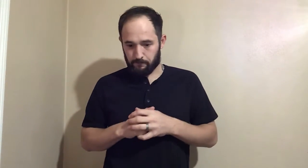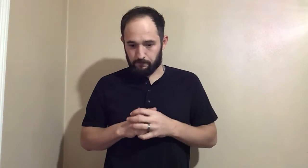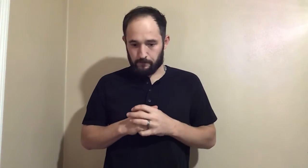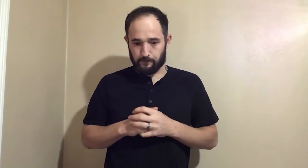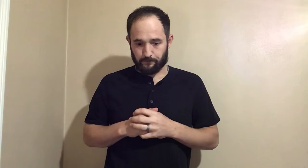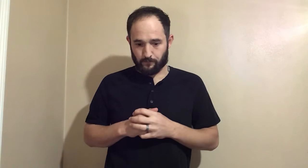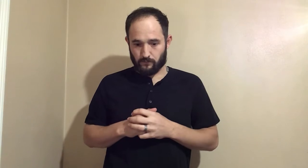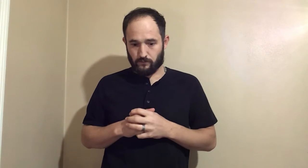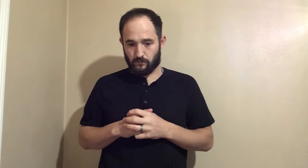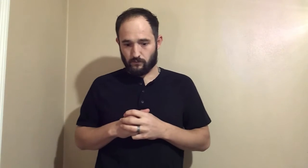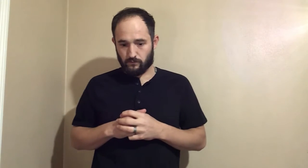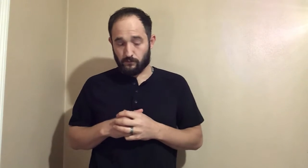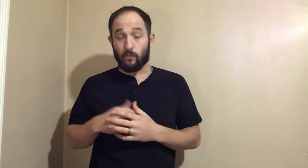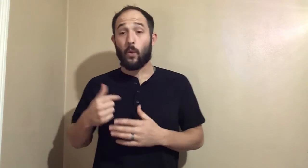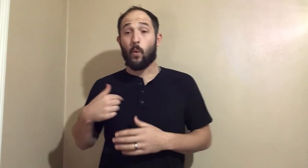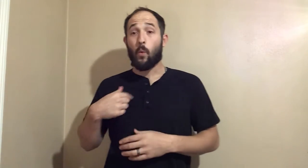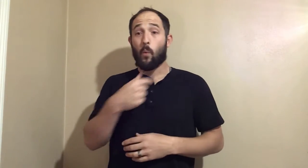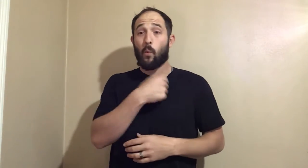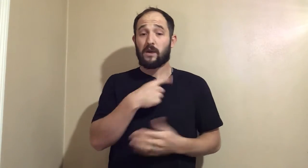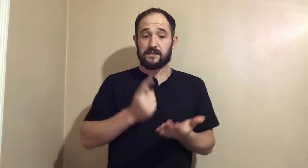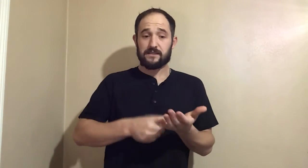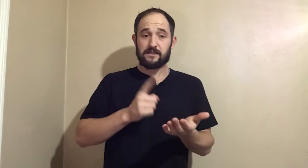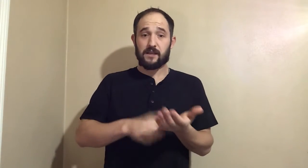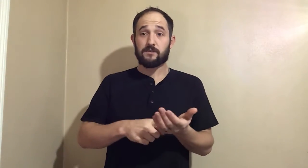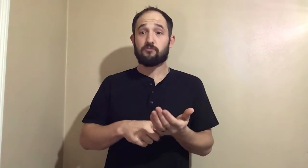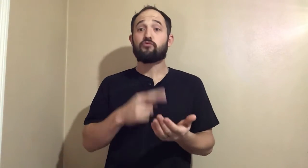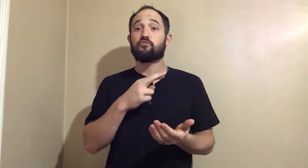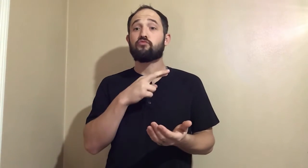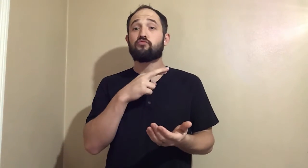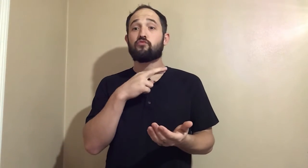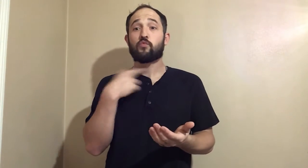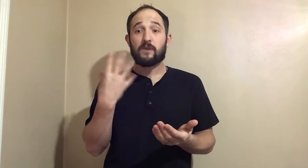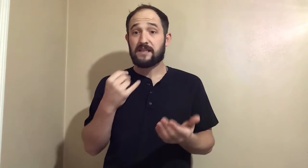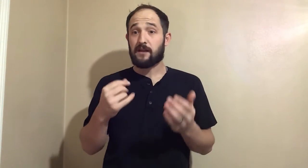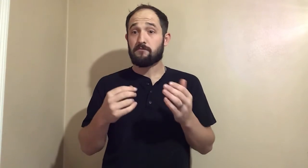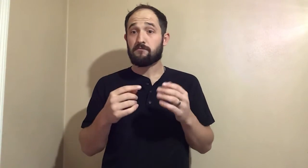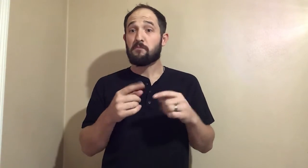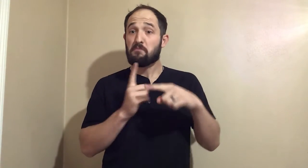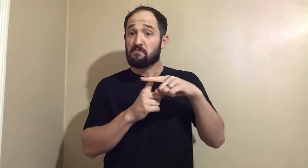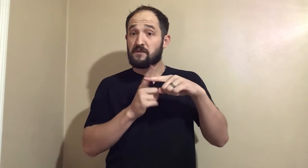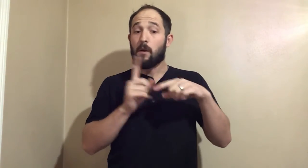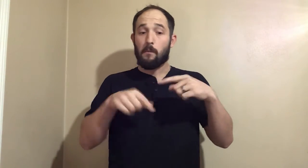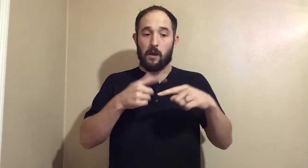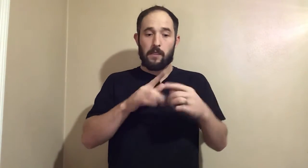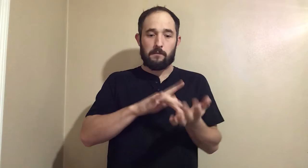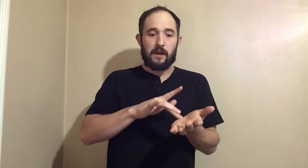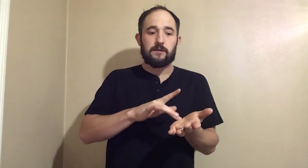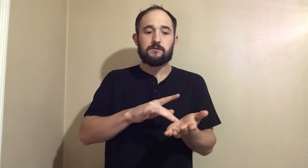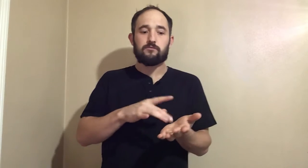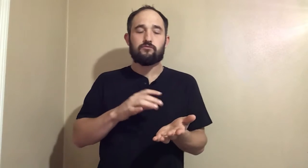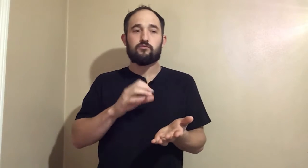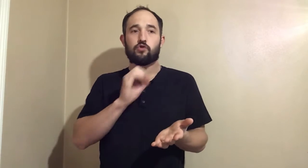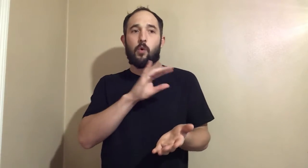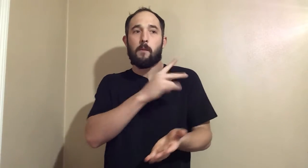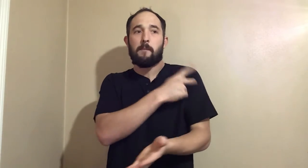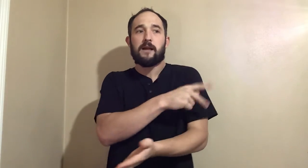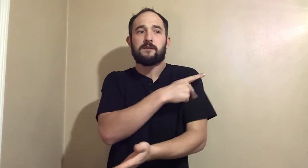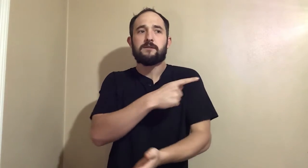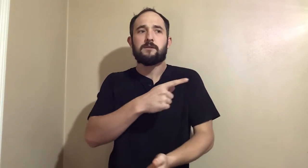the risks and benefits. That means our patients are well informed, so they can make informed decisions.